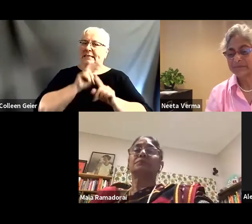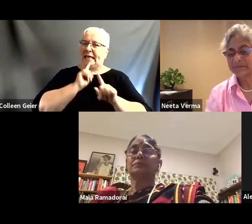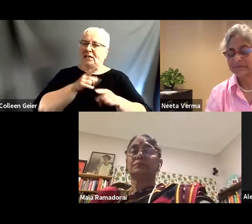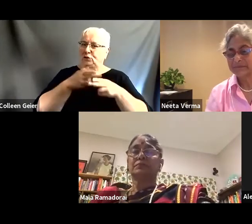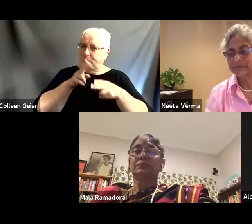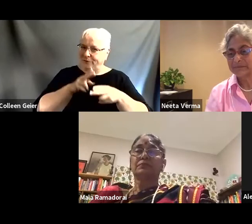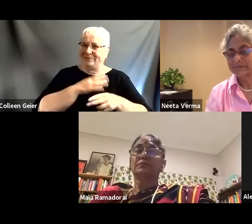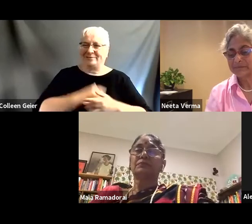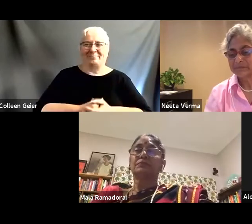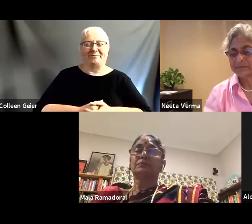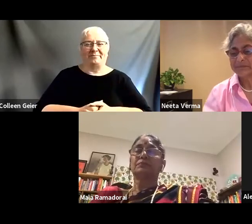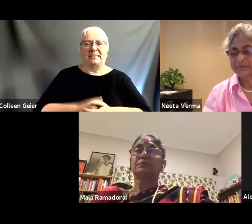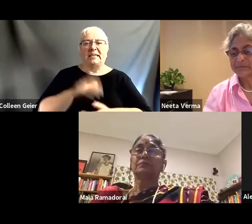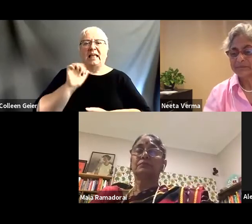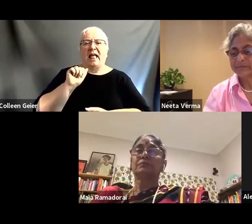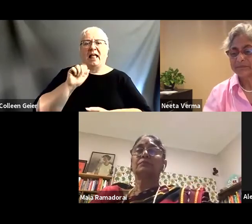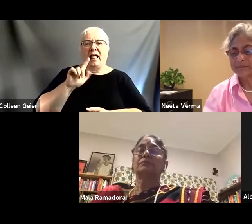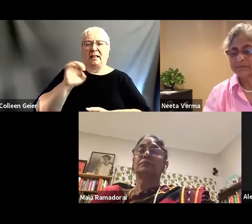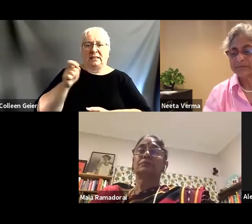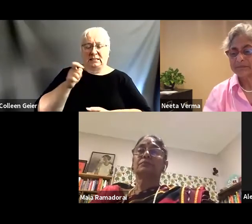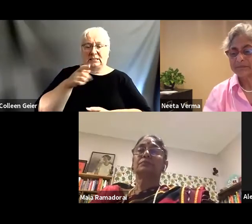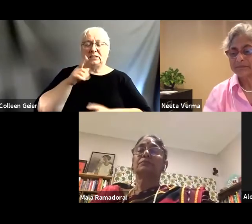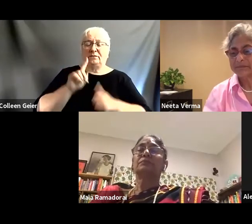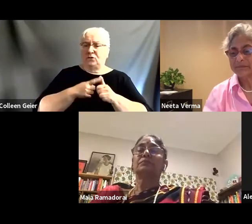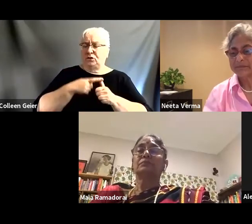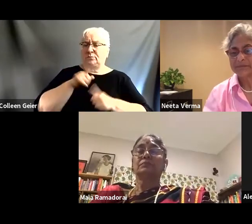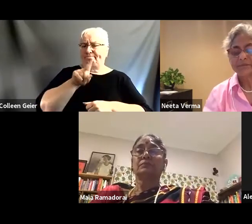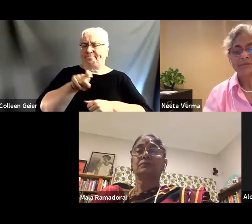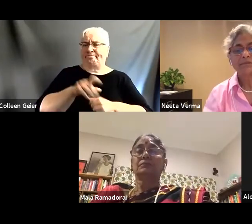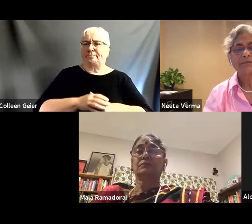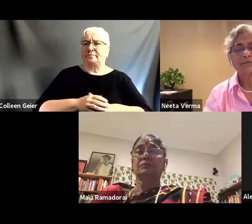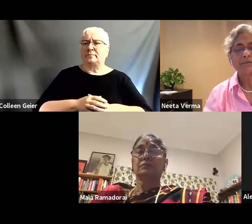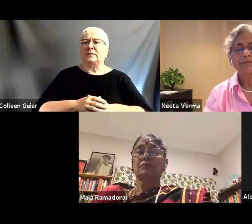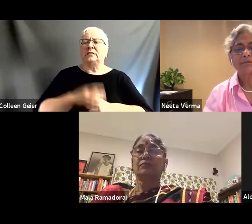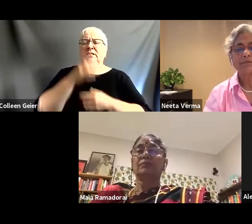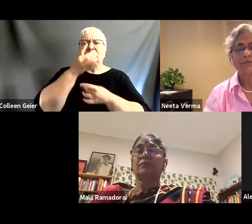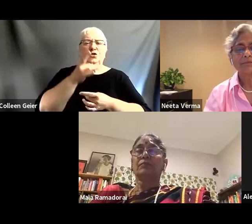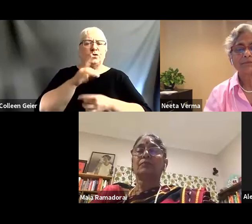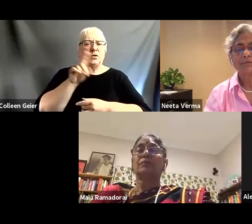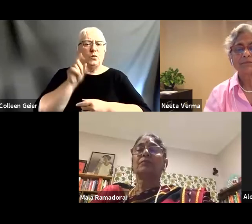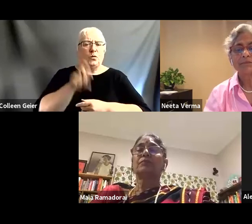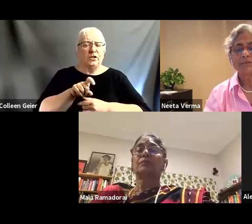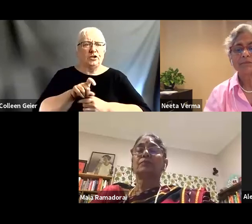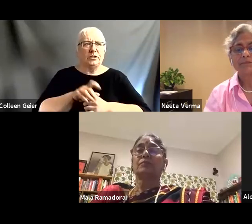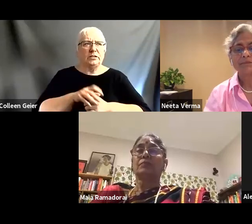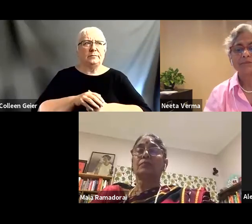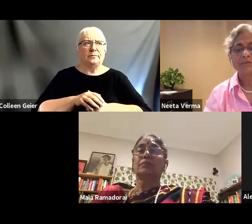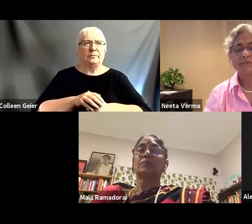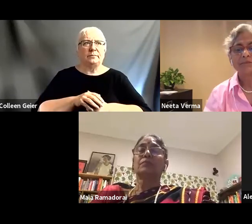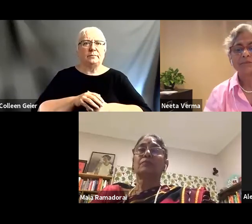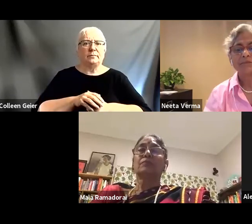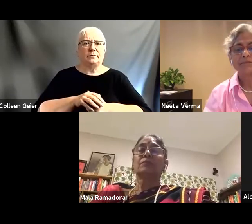can. Alex, if I could turn to you first. There's a very interesting question that has come in